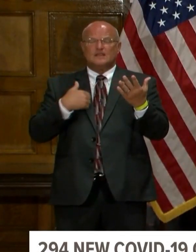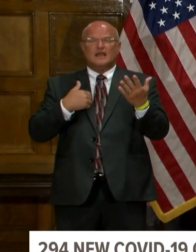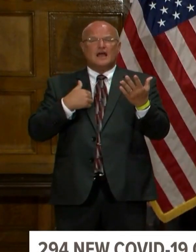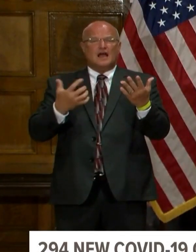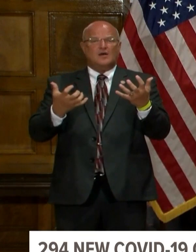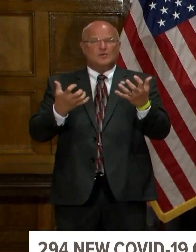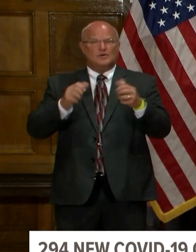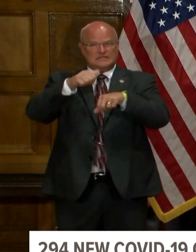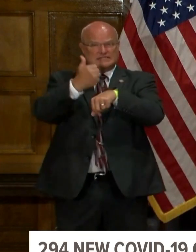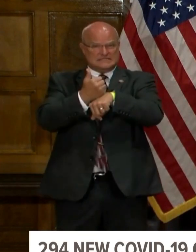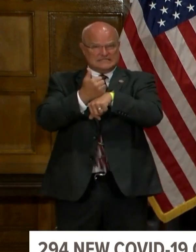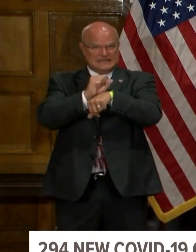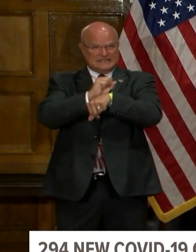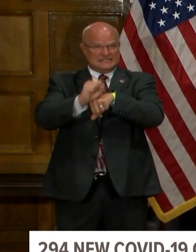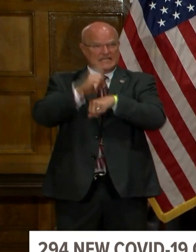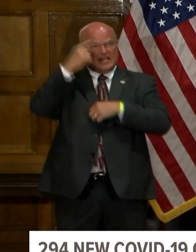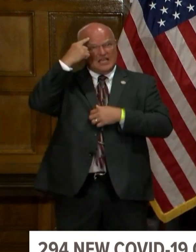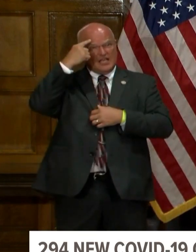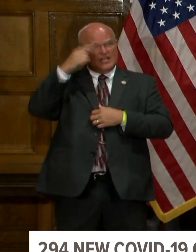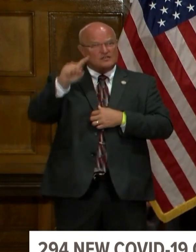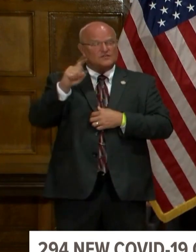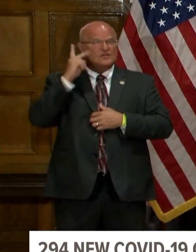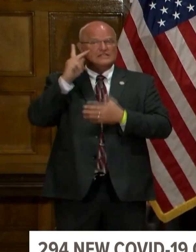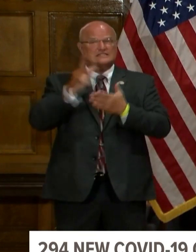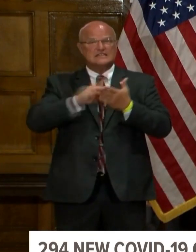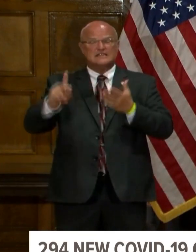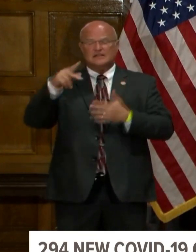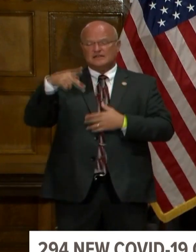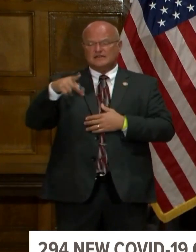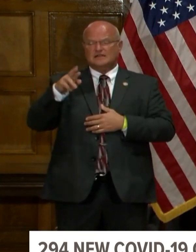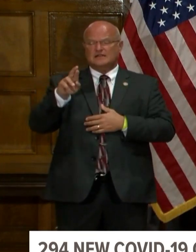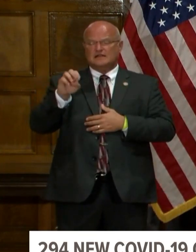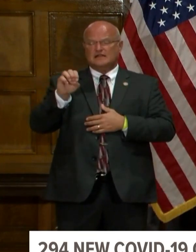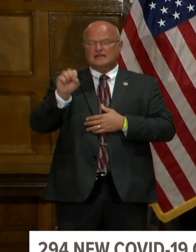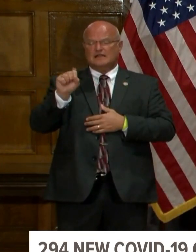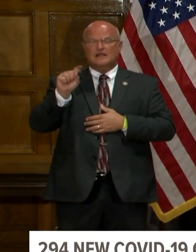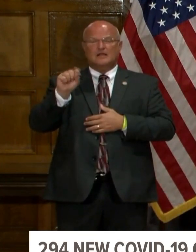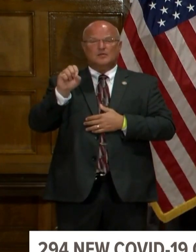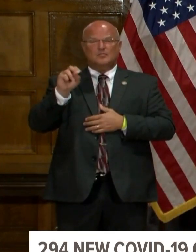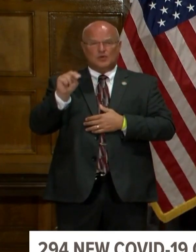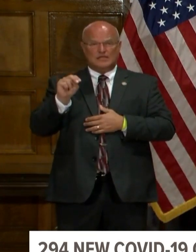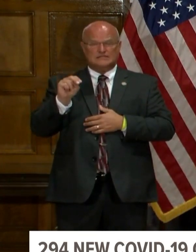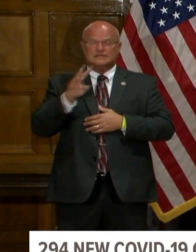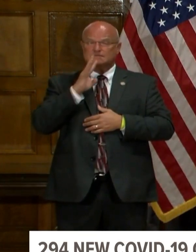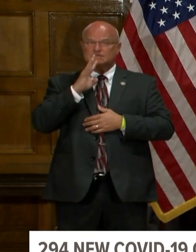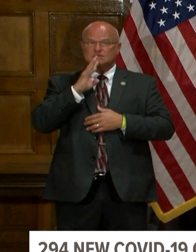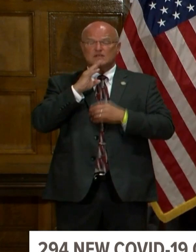I wanted to set the stage for Secretary Preston coming to talk about